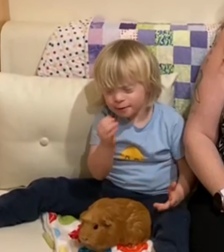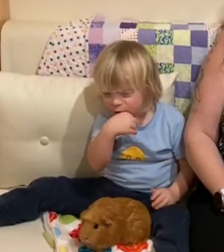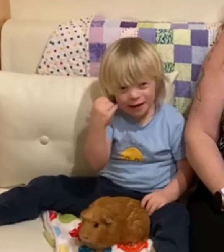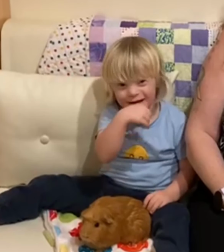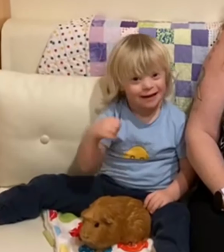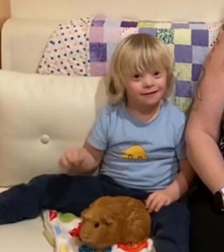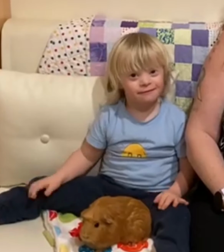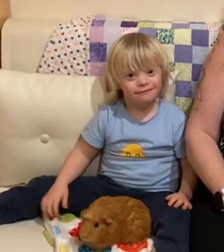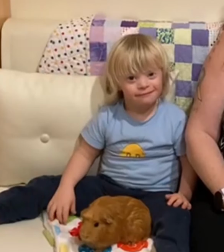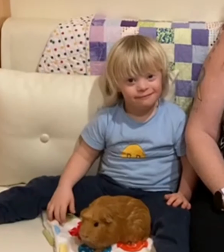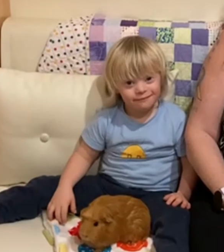Me.